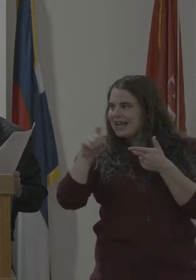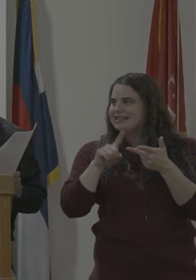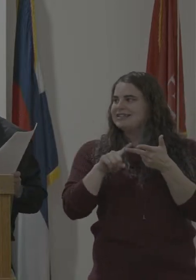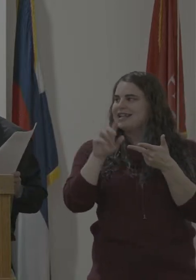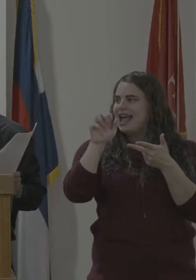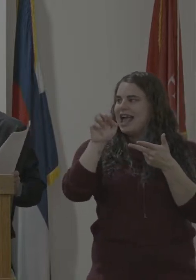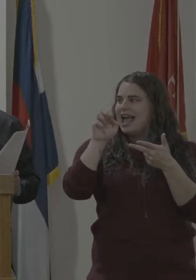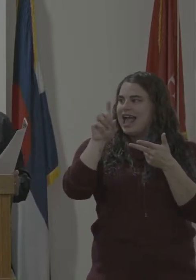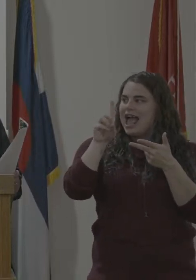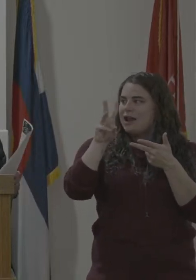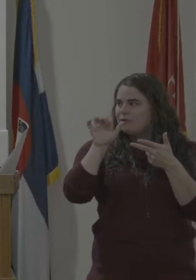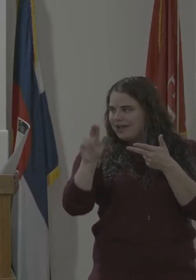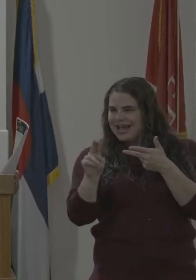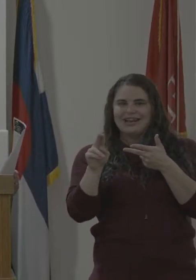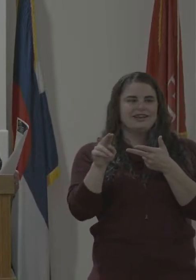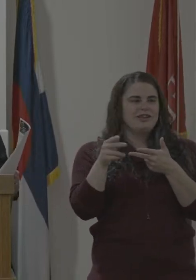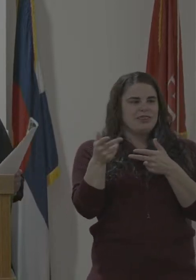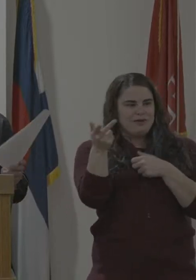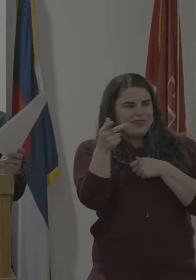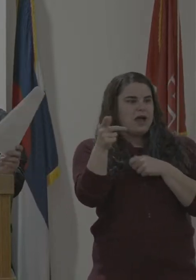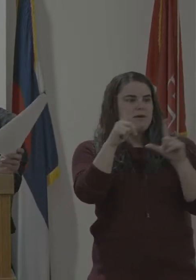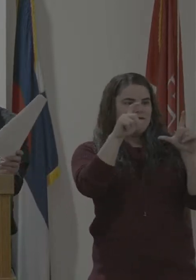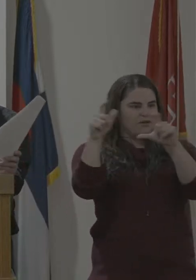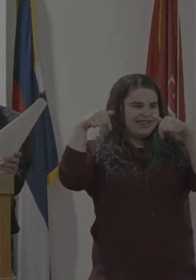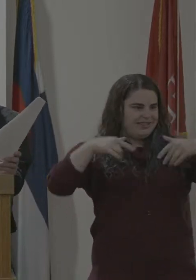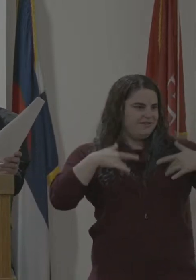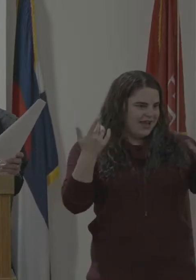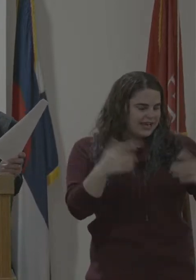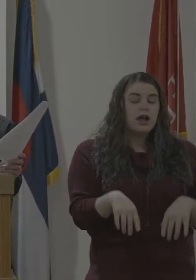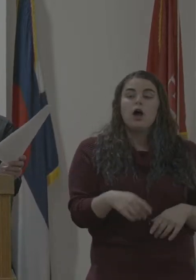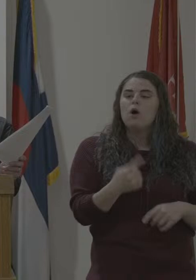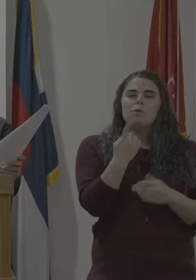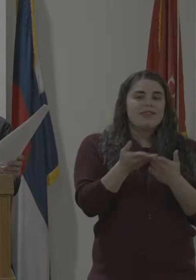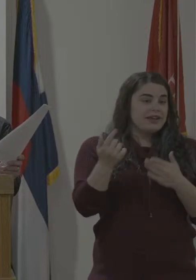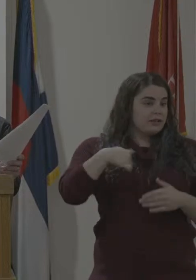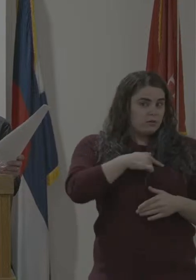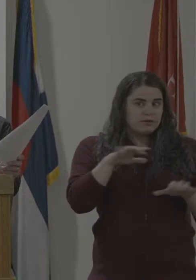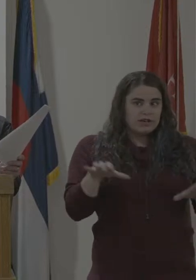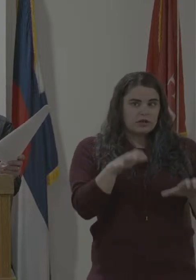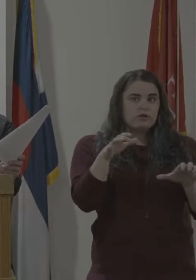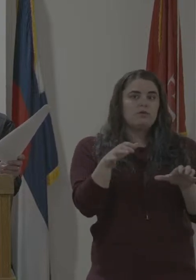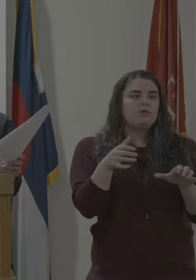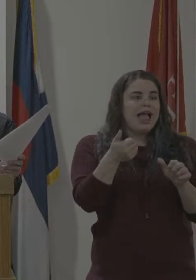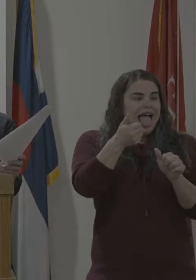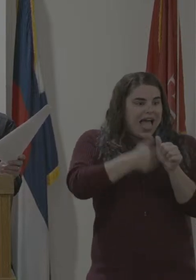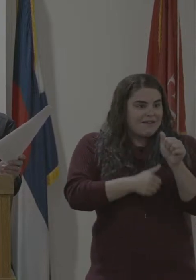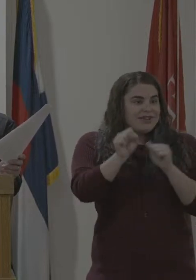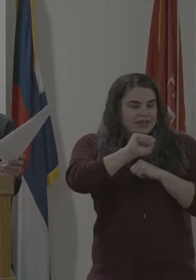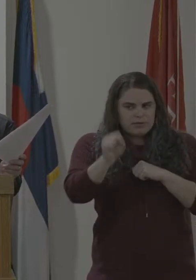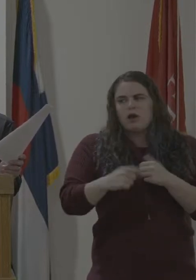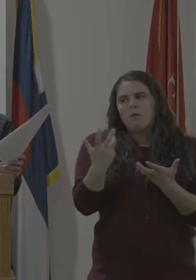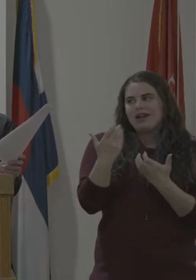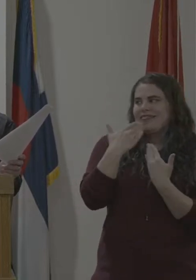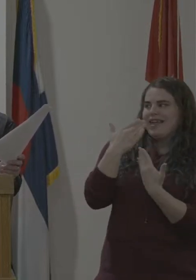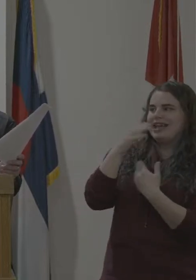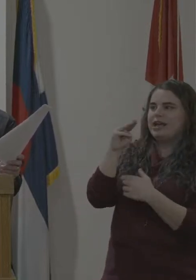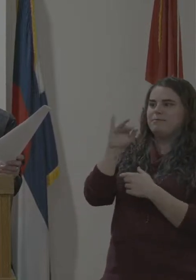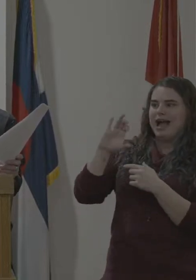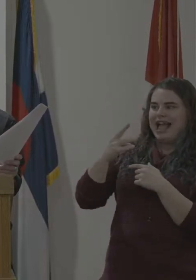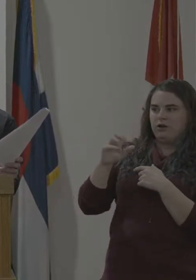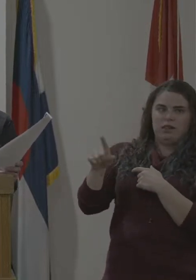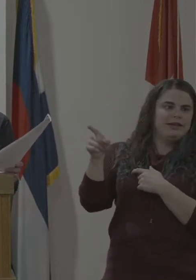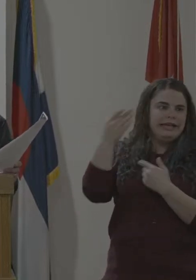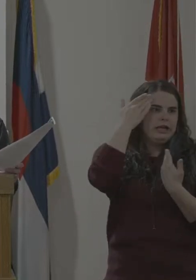think, photographing. The other thing that we do every semester, and I just wanted to thank Michael. But he didn't know his name was going to be said.